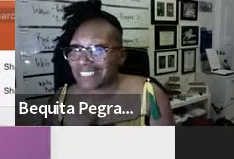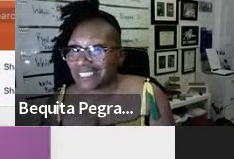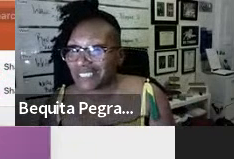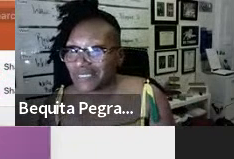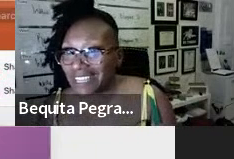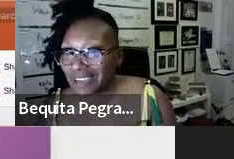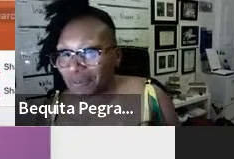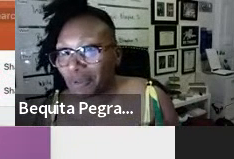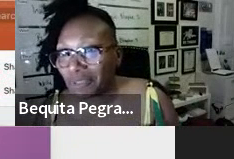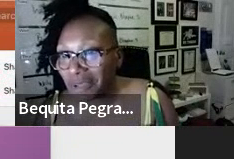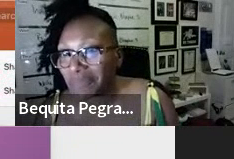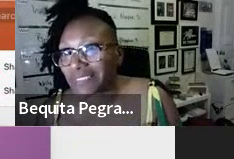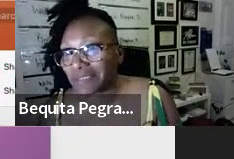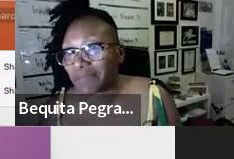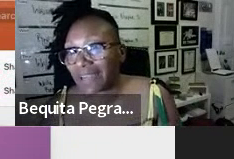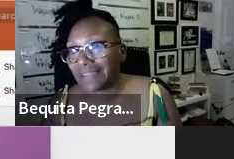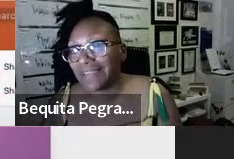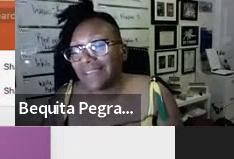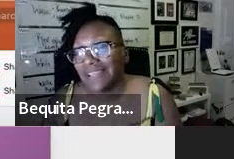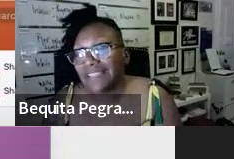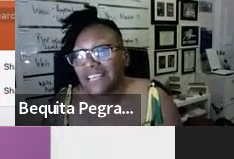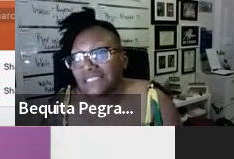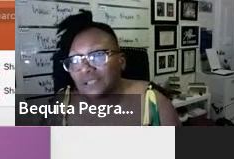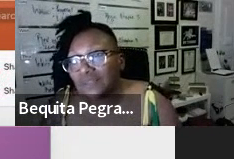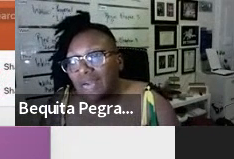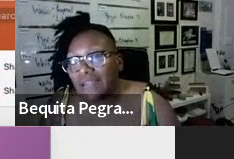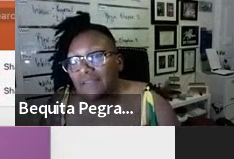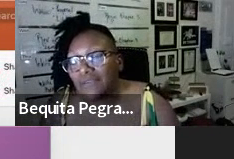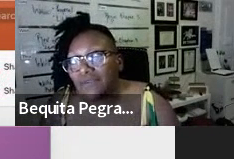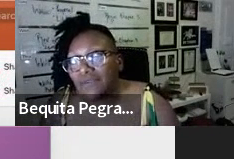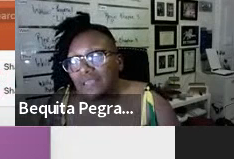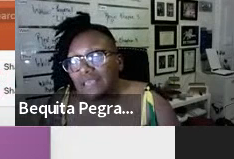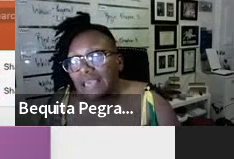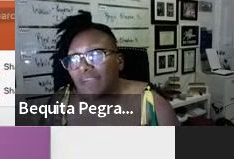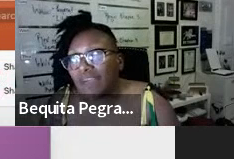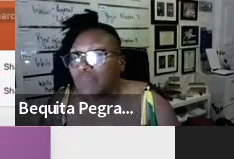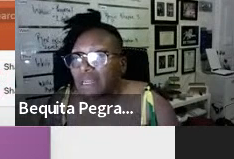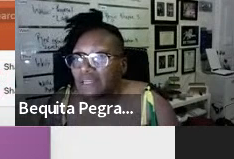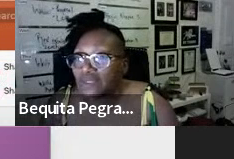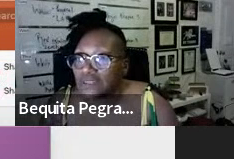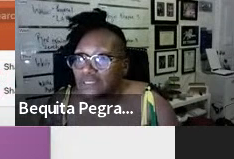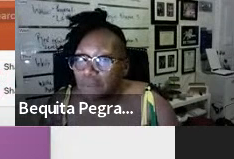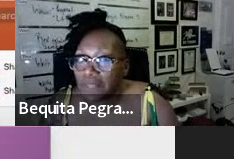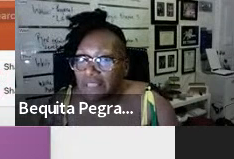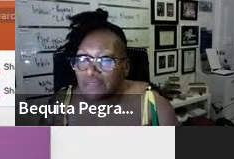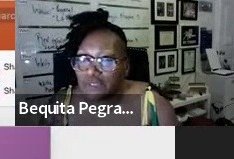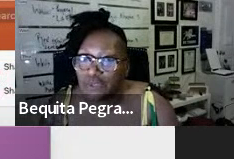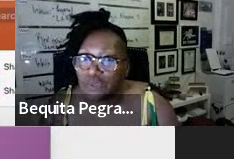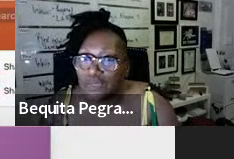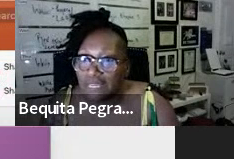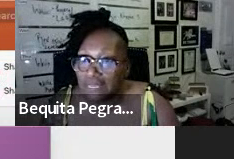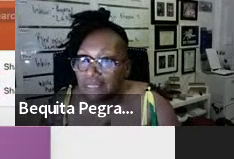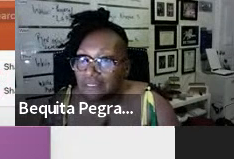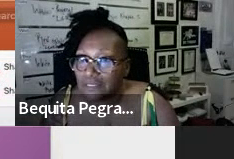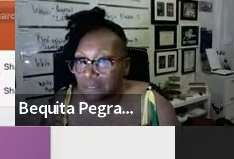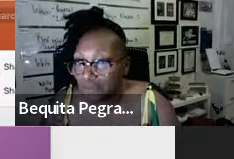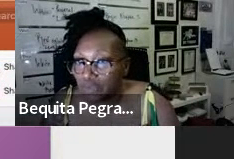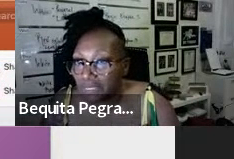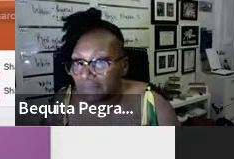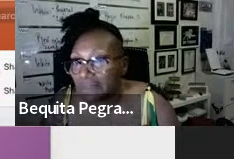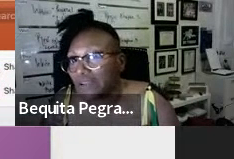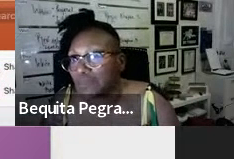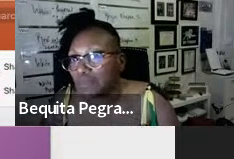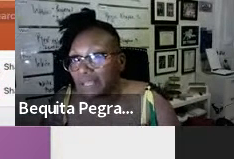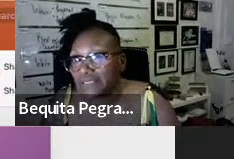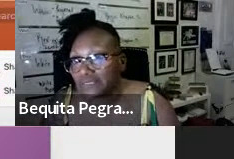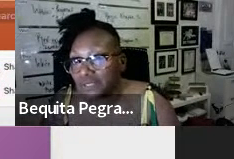what you can do instead of rolling up on somebody, just so that everybody knows there's a place for you in the